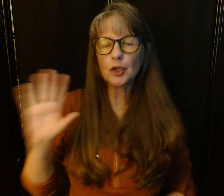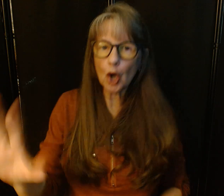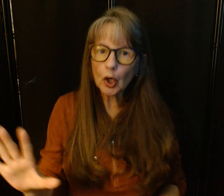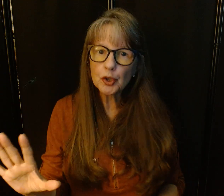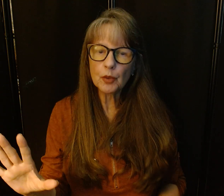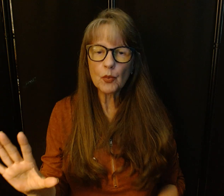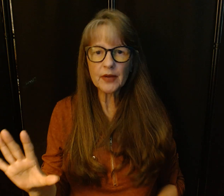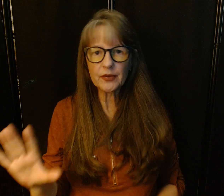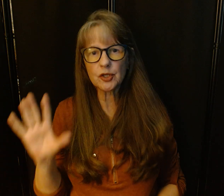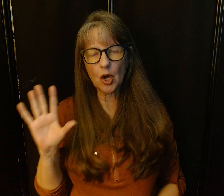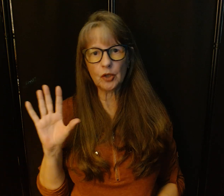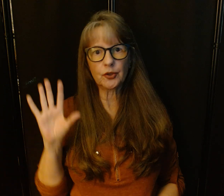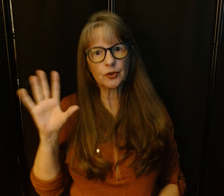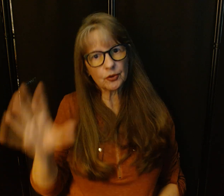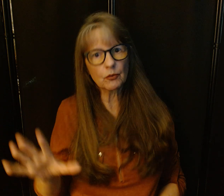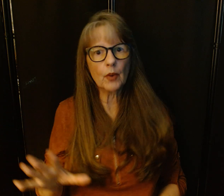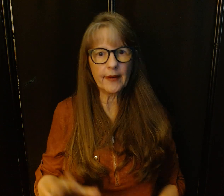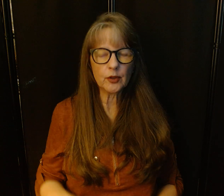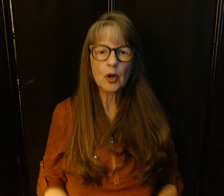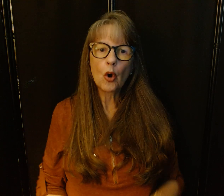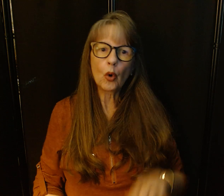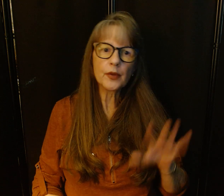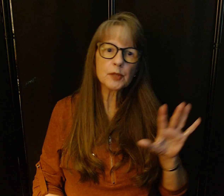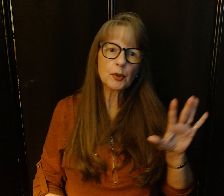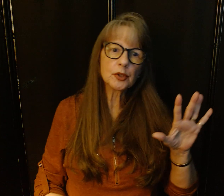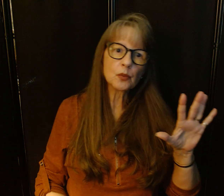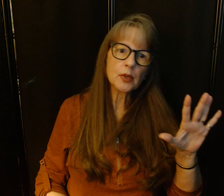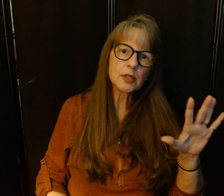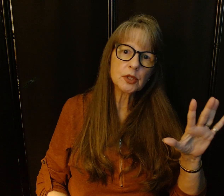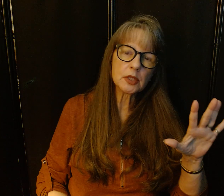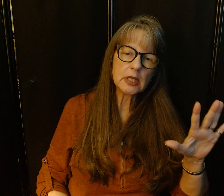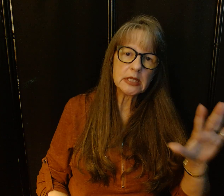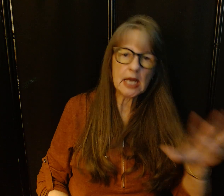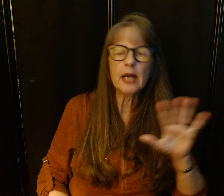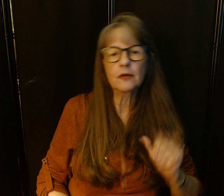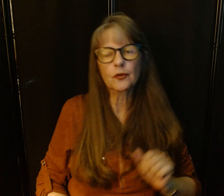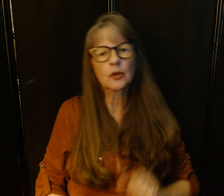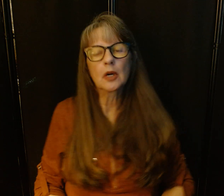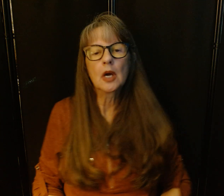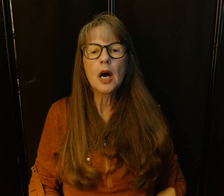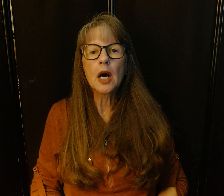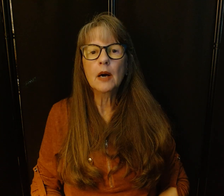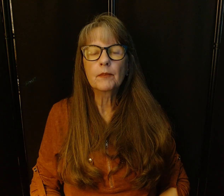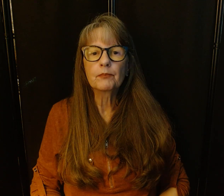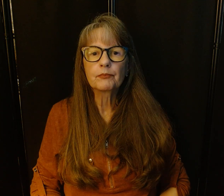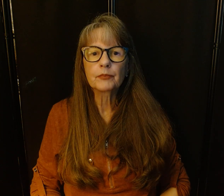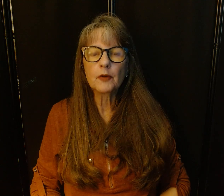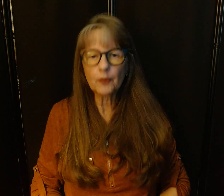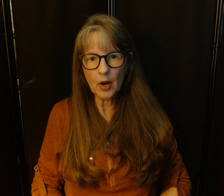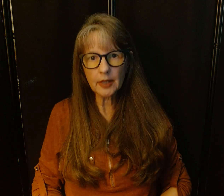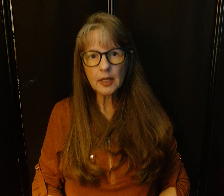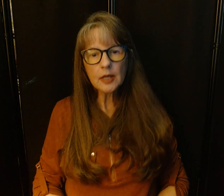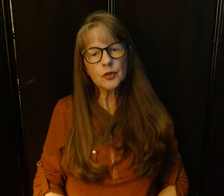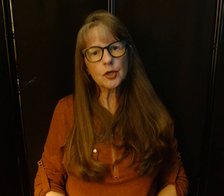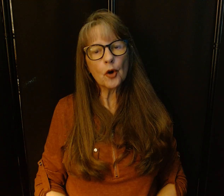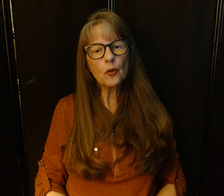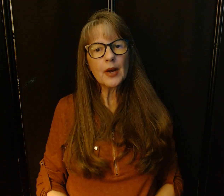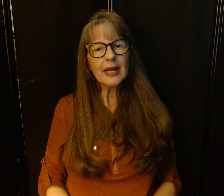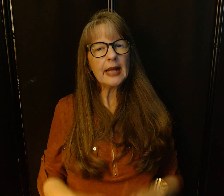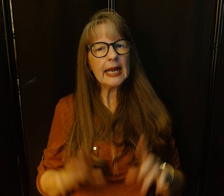charge them with assault or whatever. Or this person was indicted for fraud. So it has